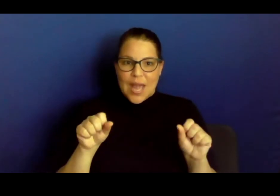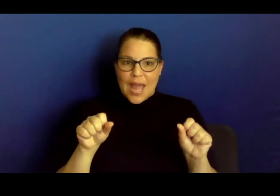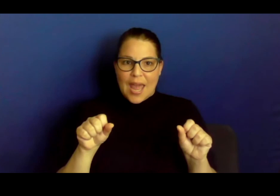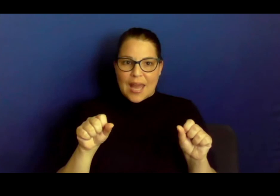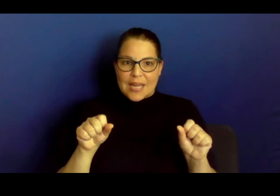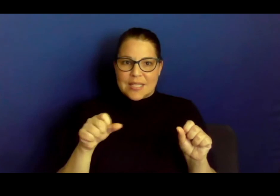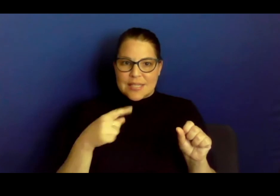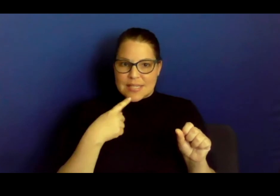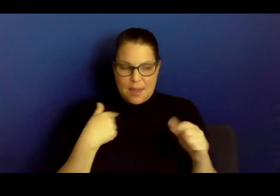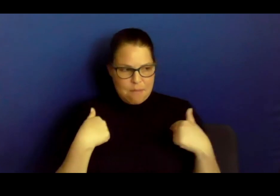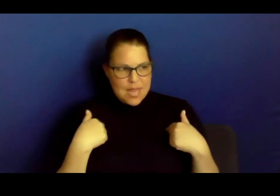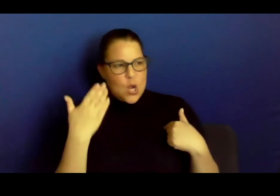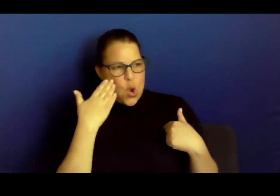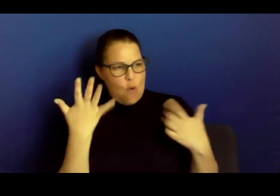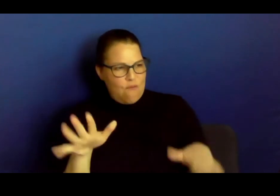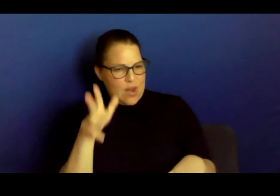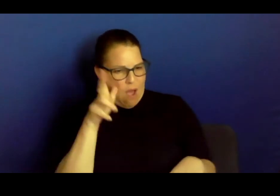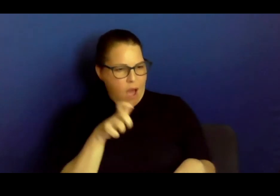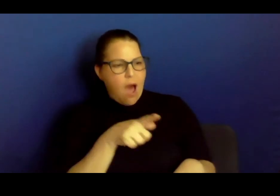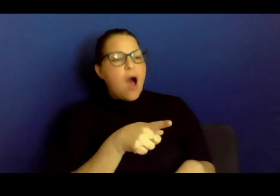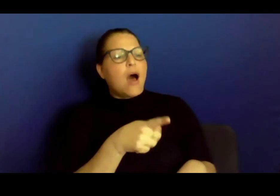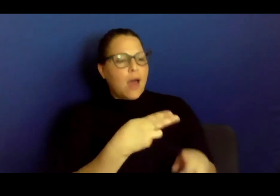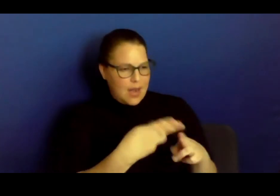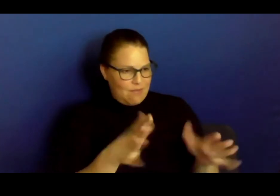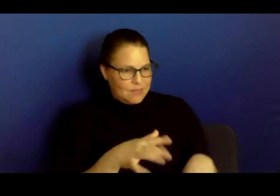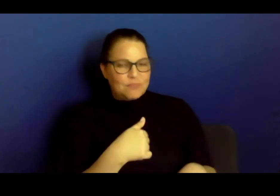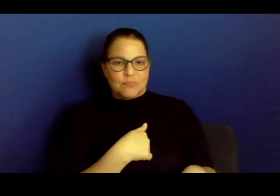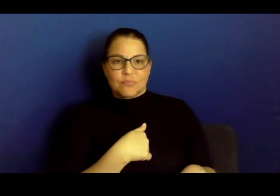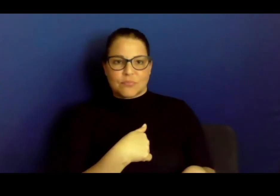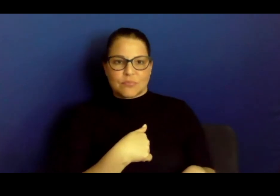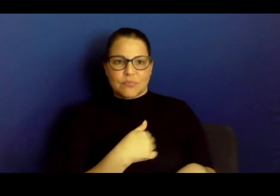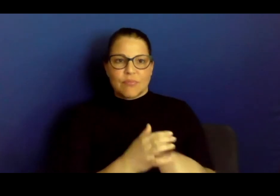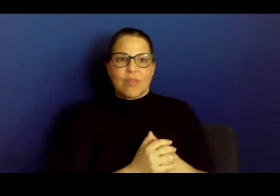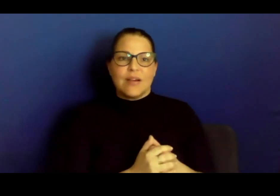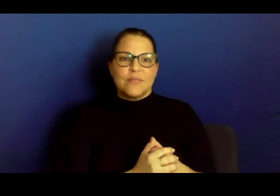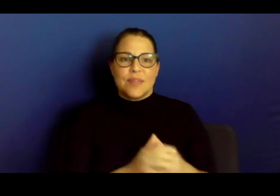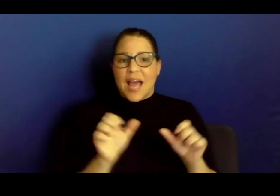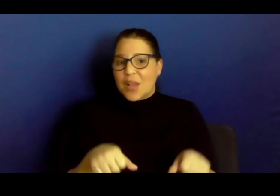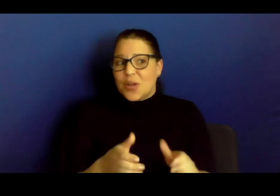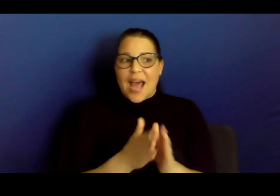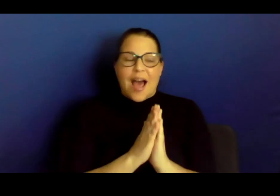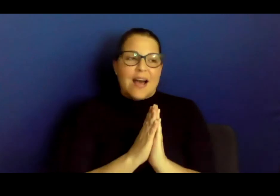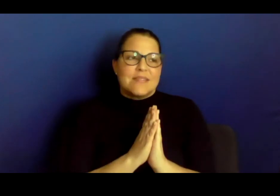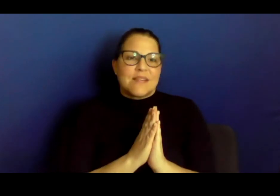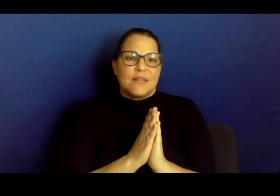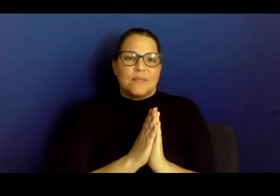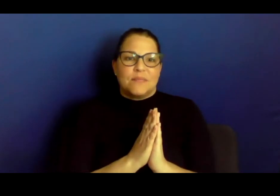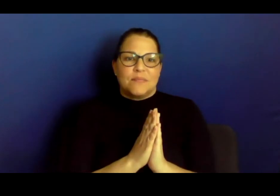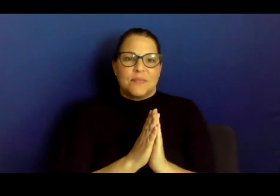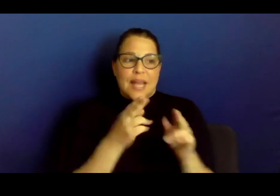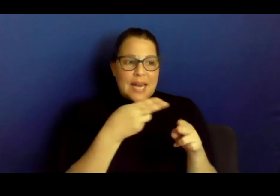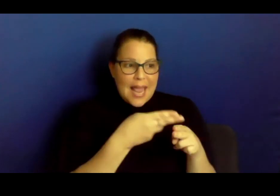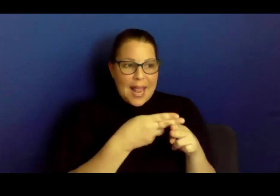the facilitator, the information that you need from people, right? So I could ask, name